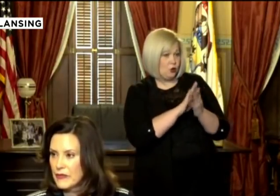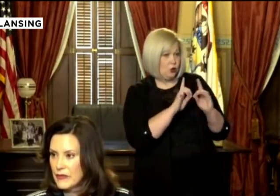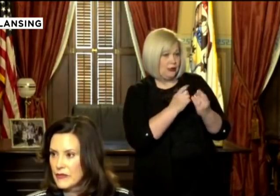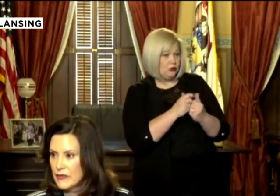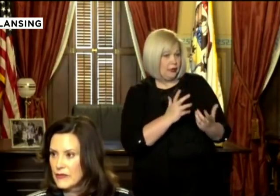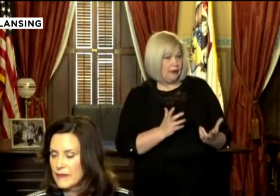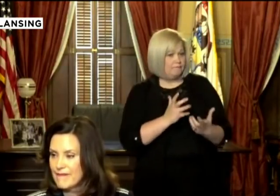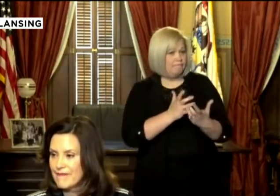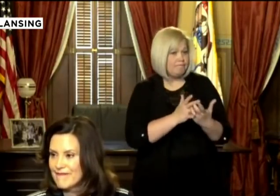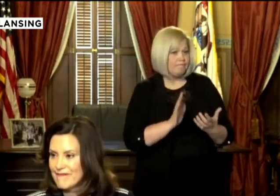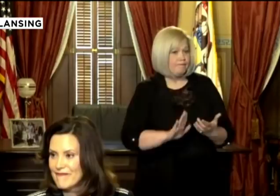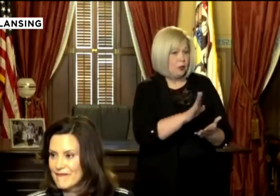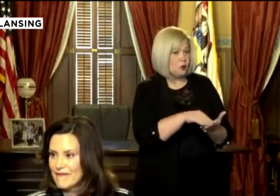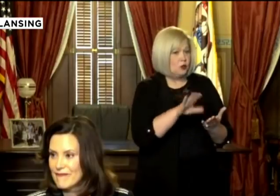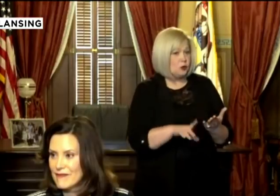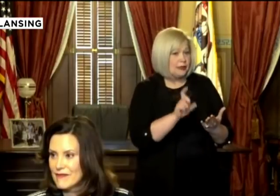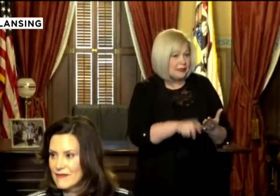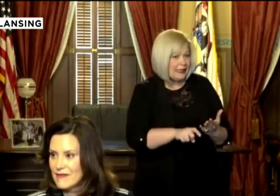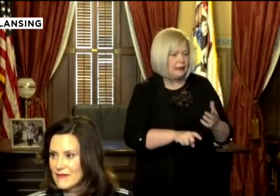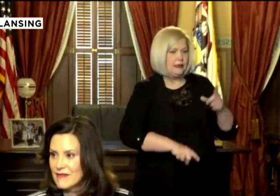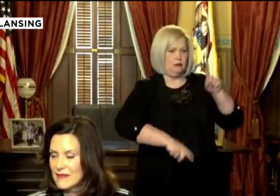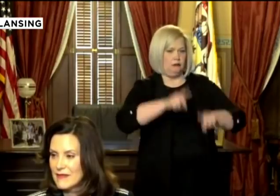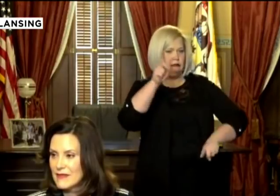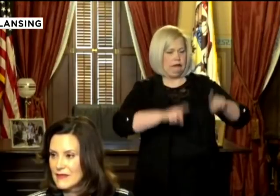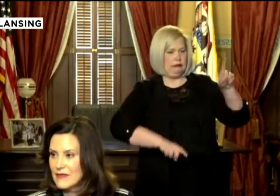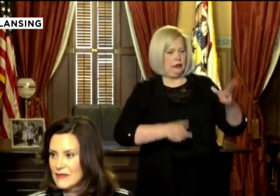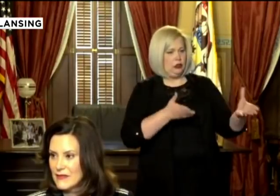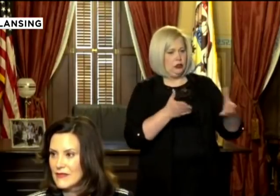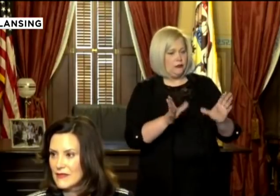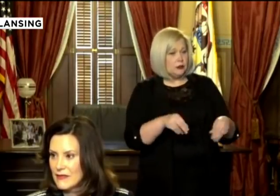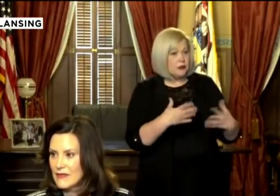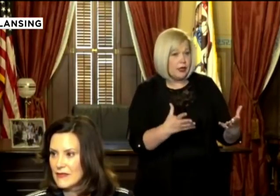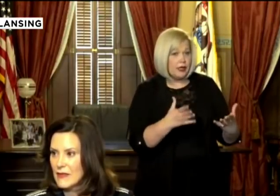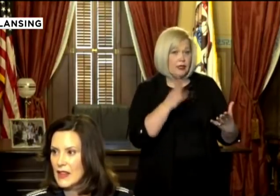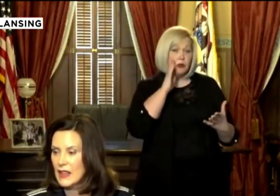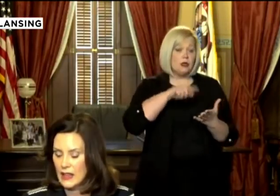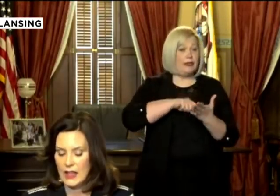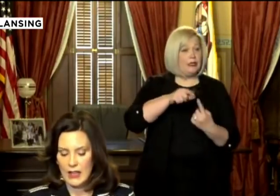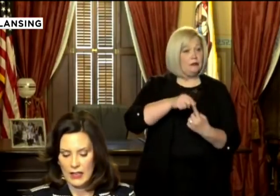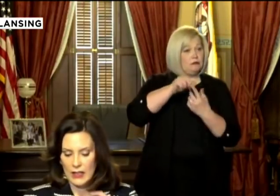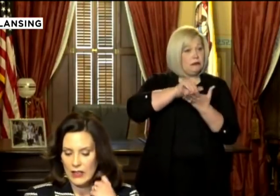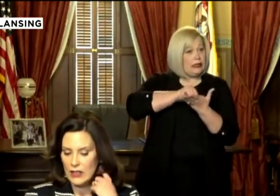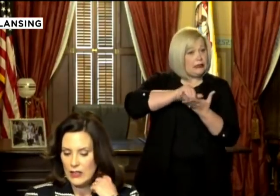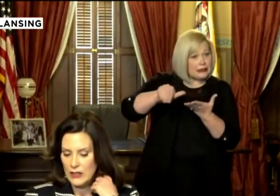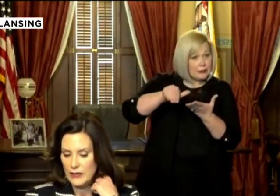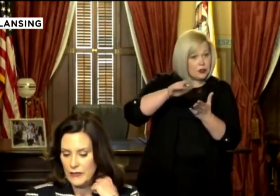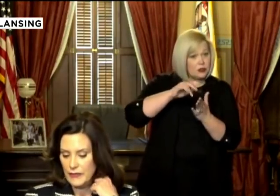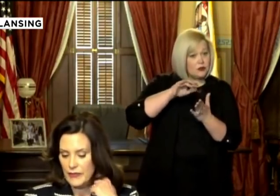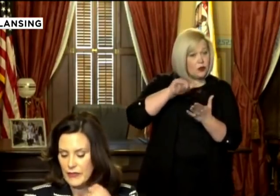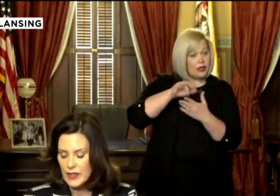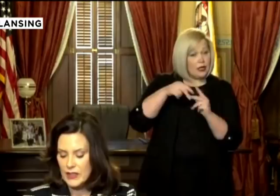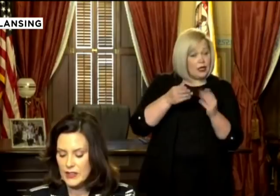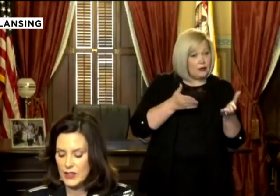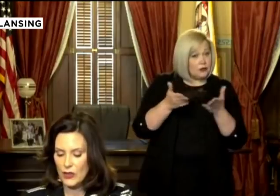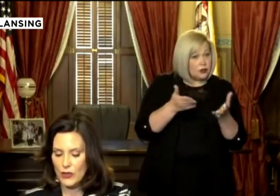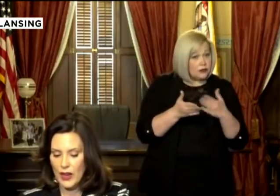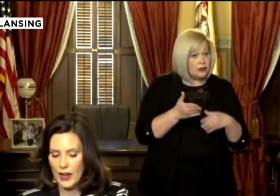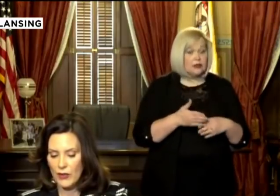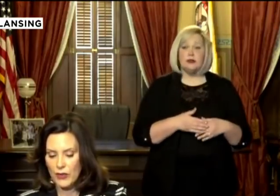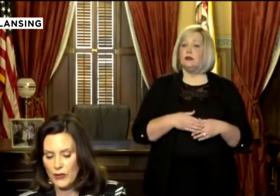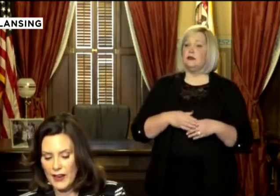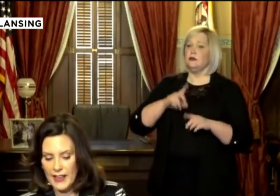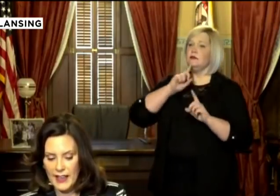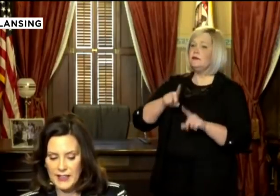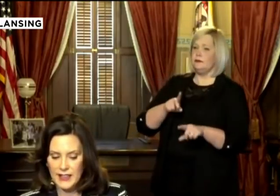those students in the wide variety of services that they provide? Are there exemptions for delivery of those services?